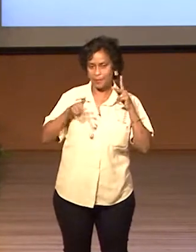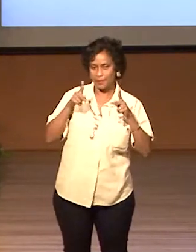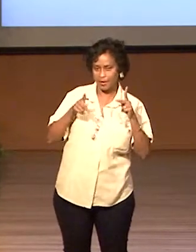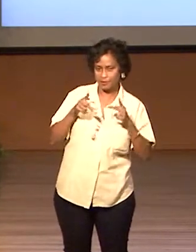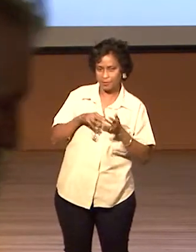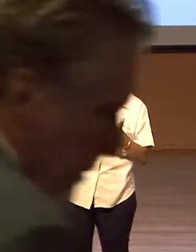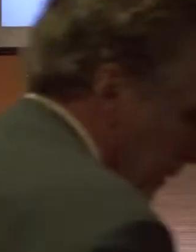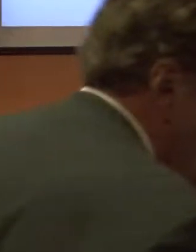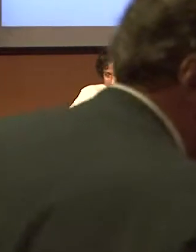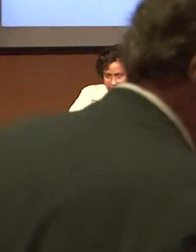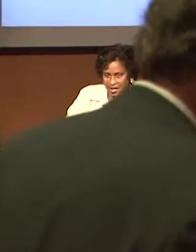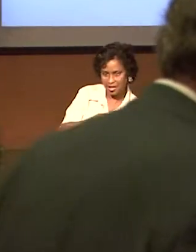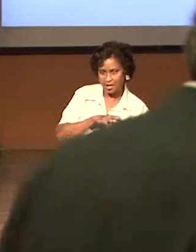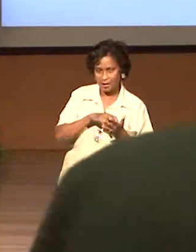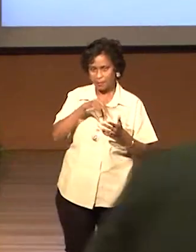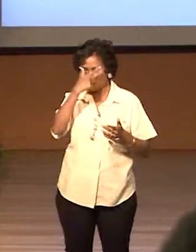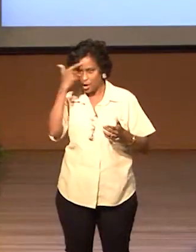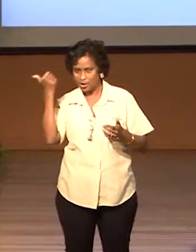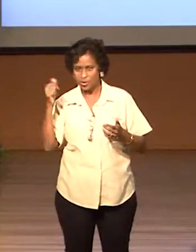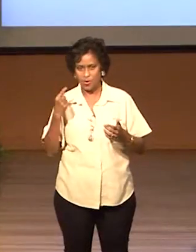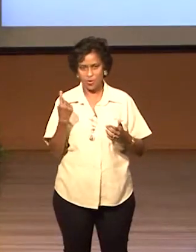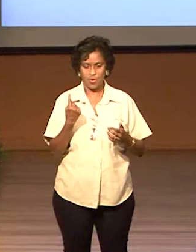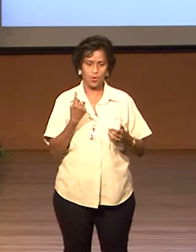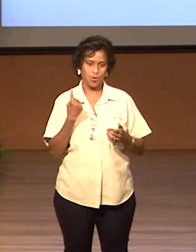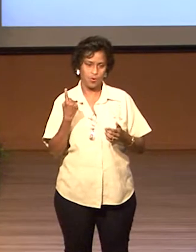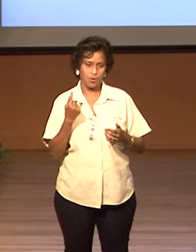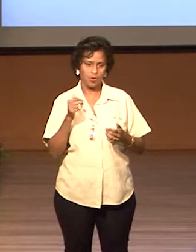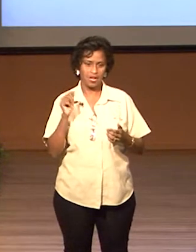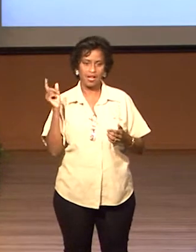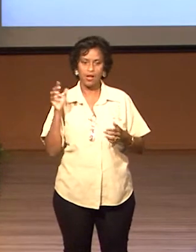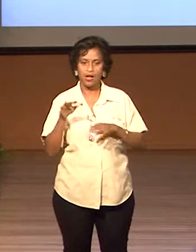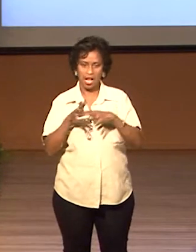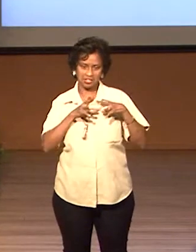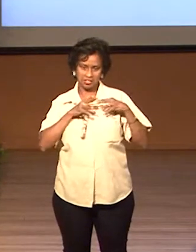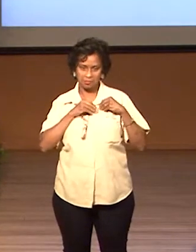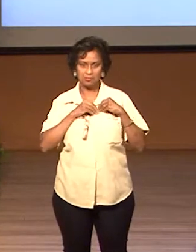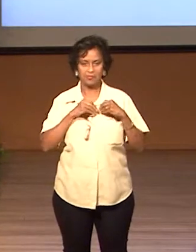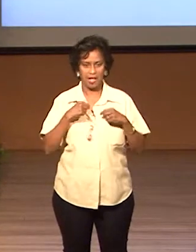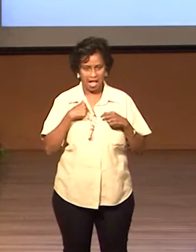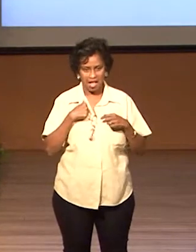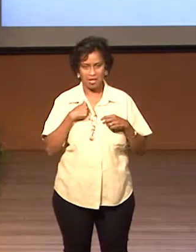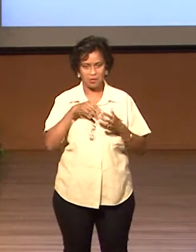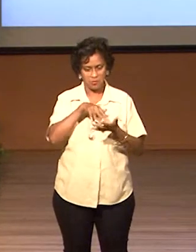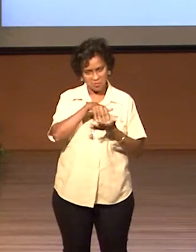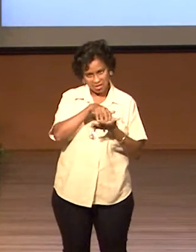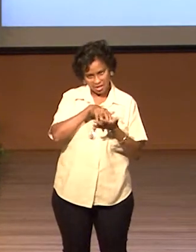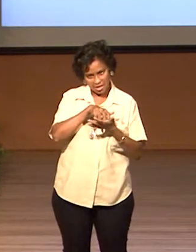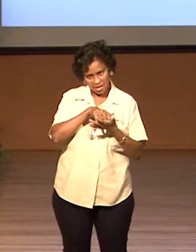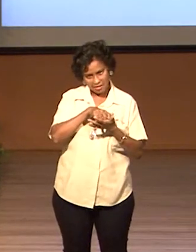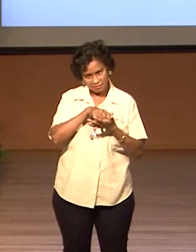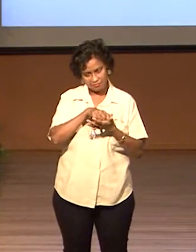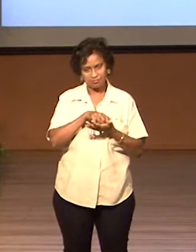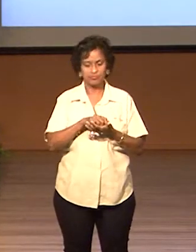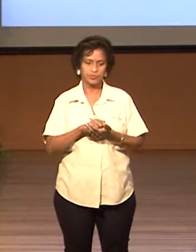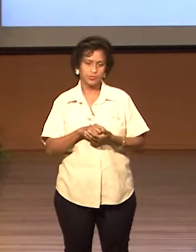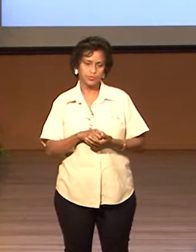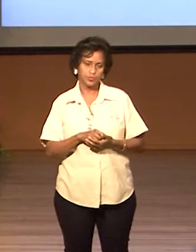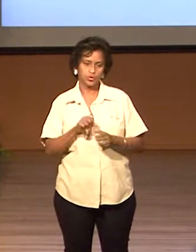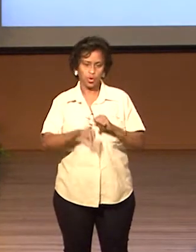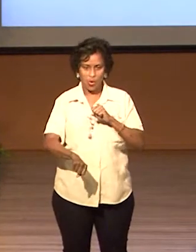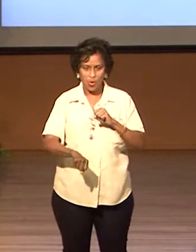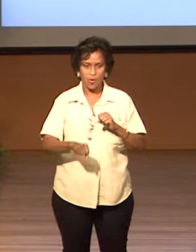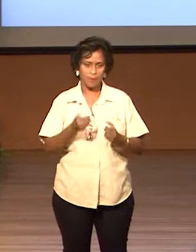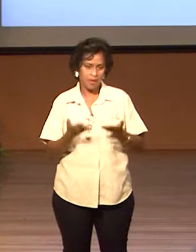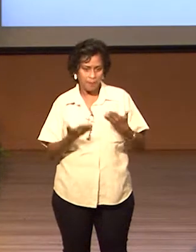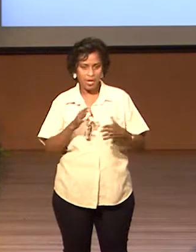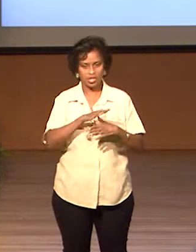being weak. The self-enhancing, where you laugh at life's problems, again sharing with other people to overcome them. And finally,